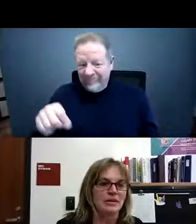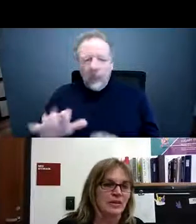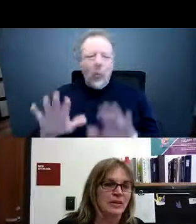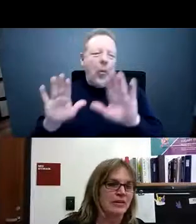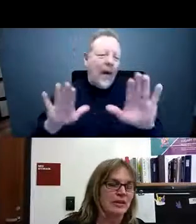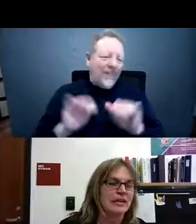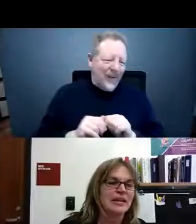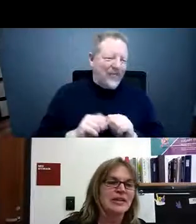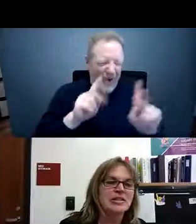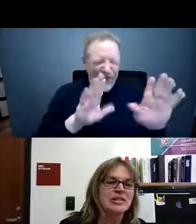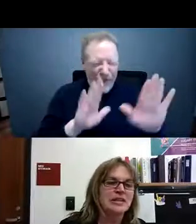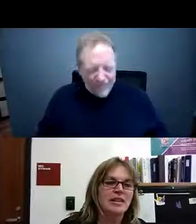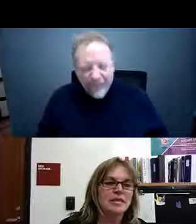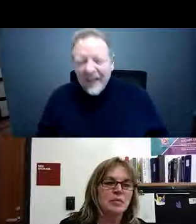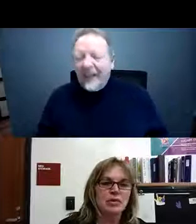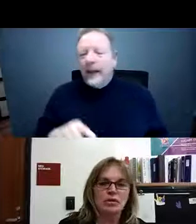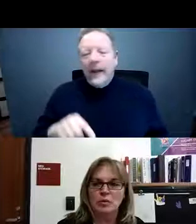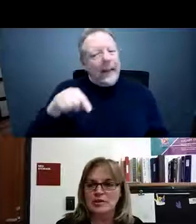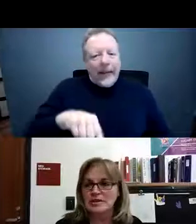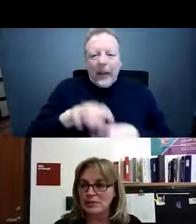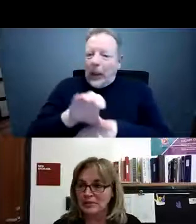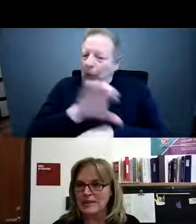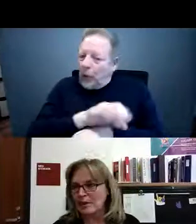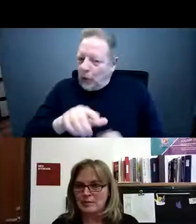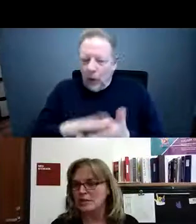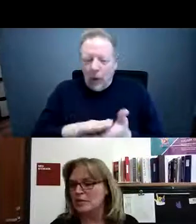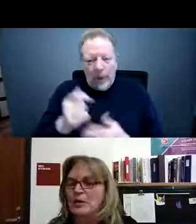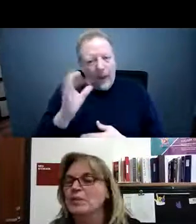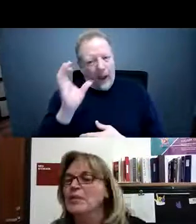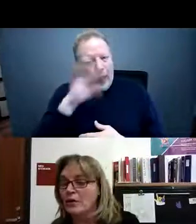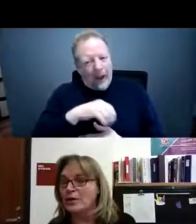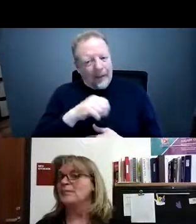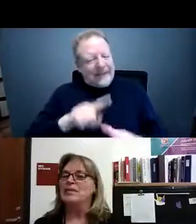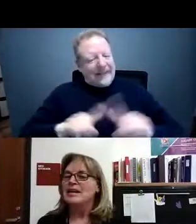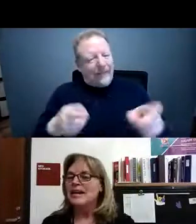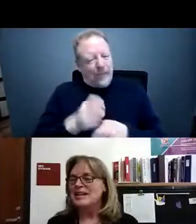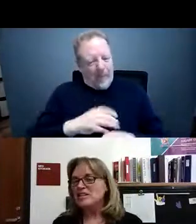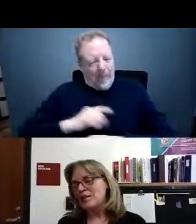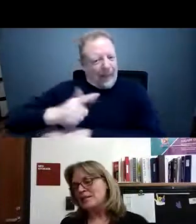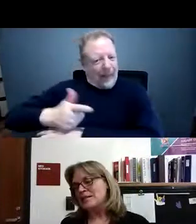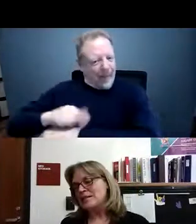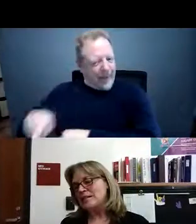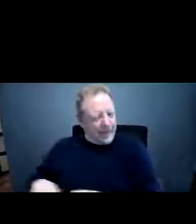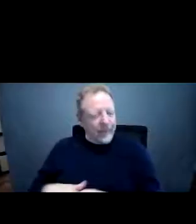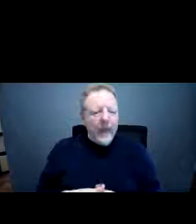Okay, great. It's just this computer works differently than my laptop. So, okay. So I did this